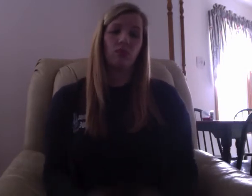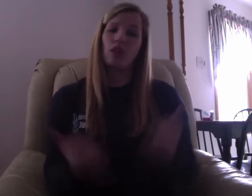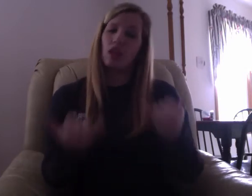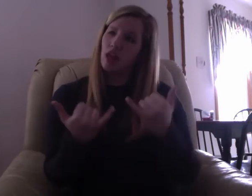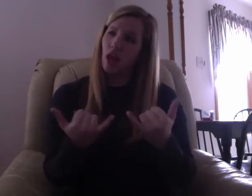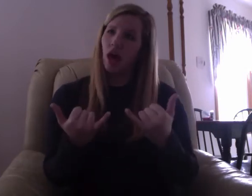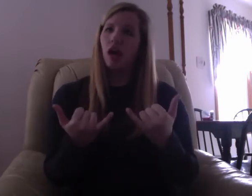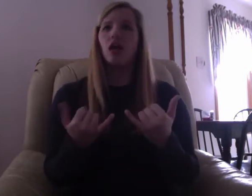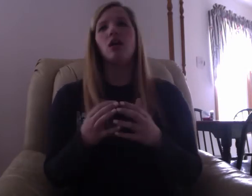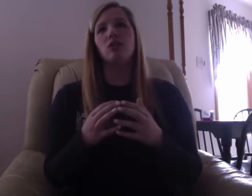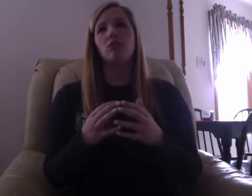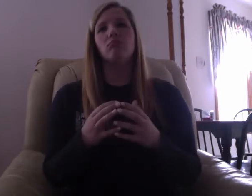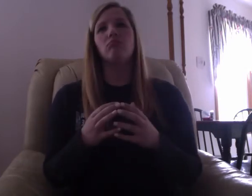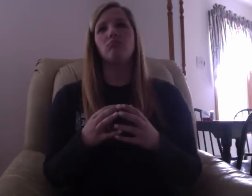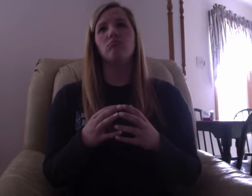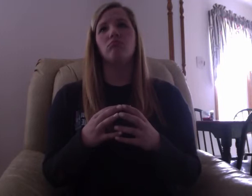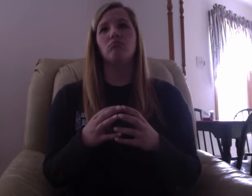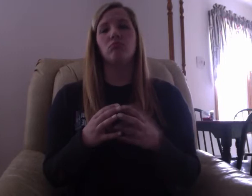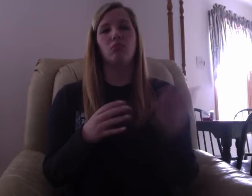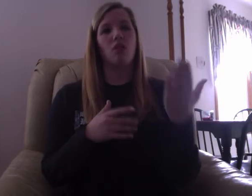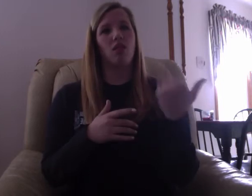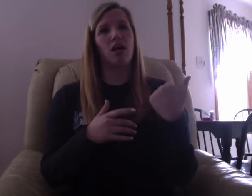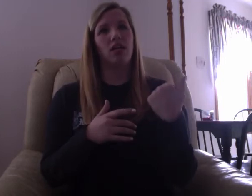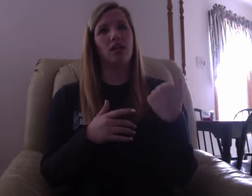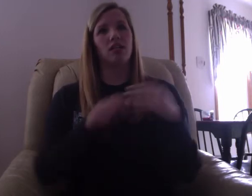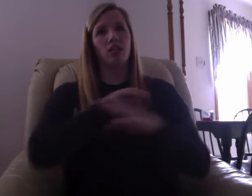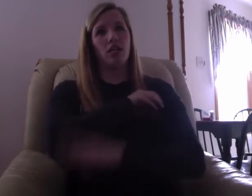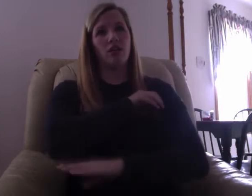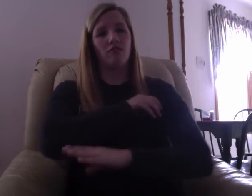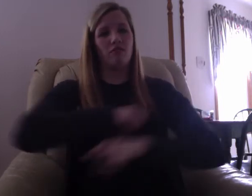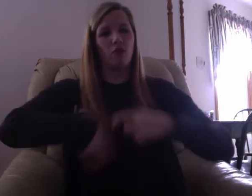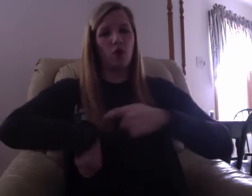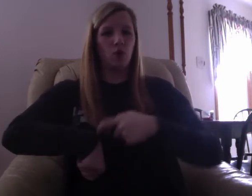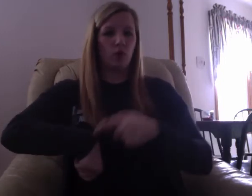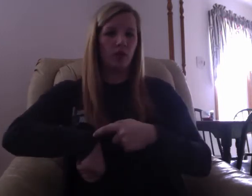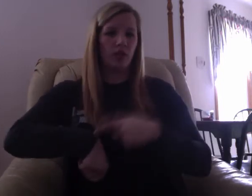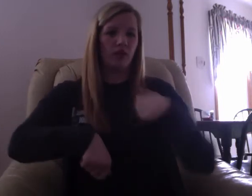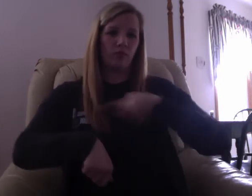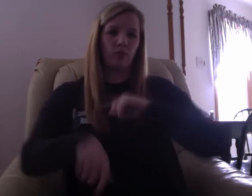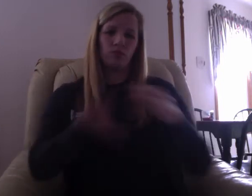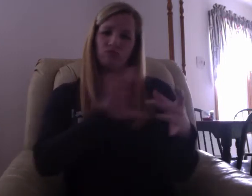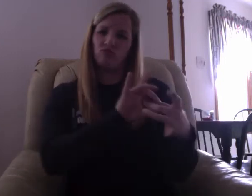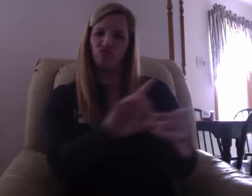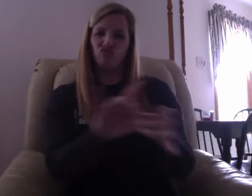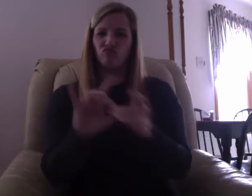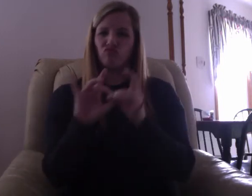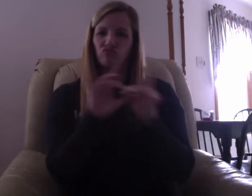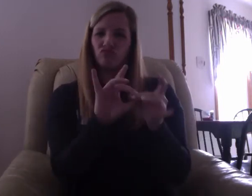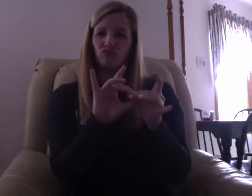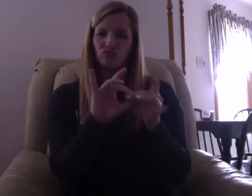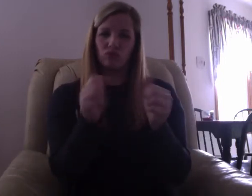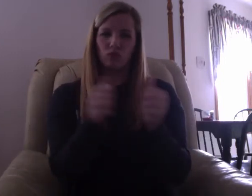we, last fall, for the first time ever, we did a collaboration with the ASL